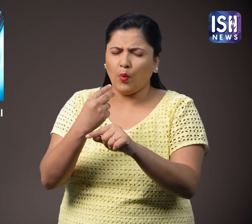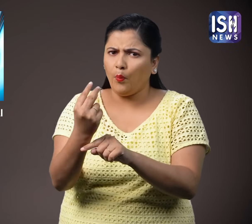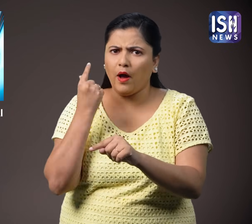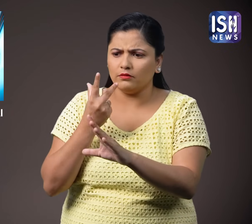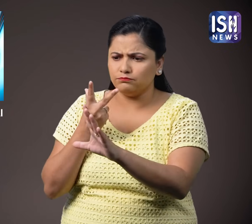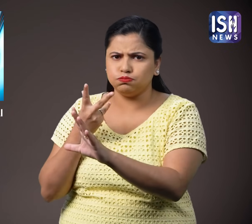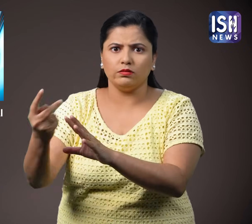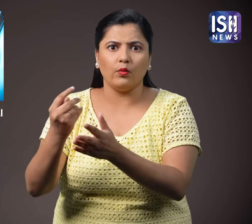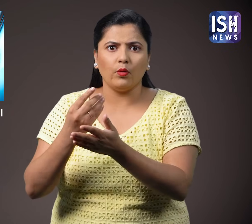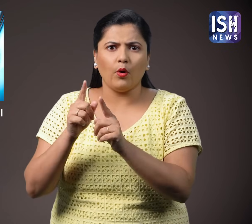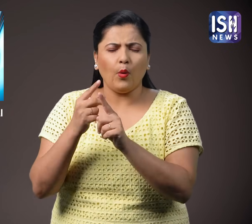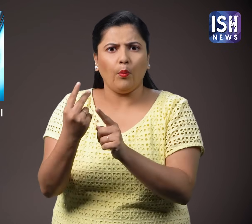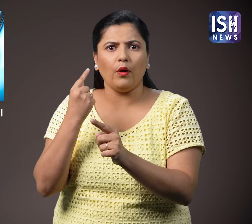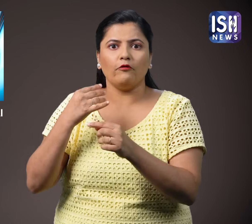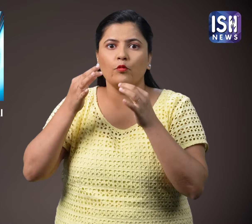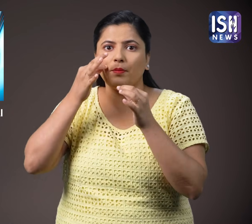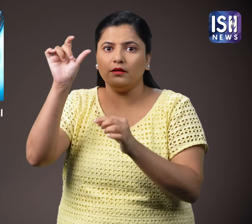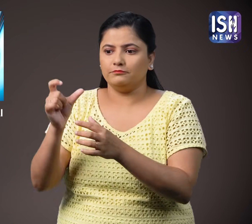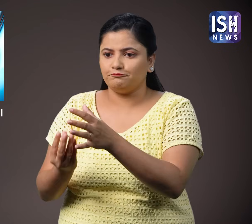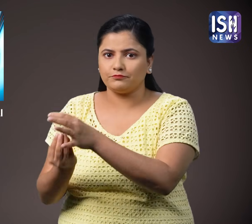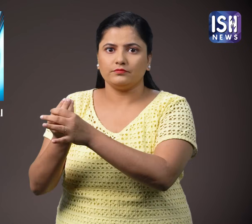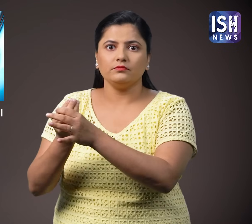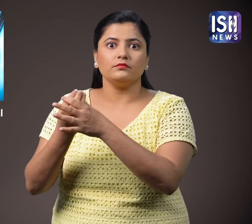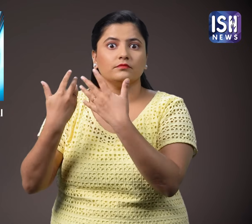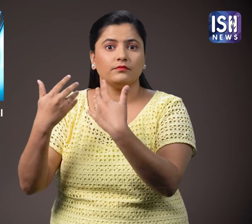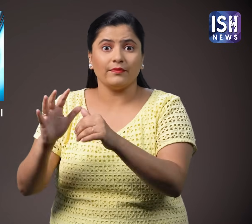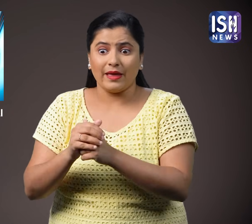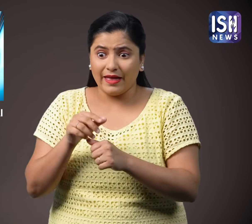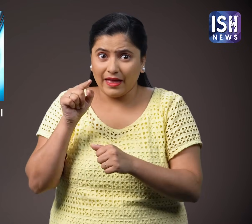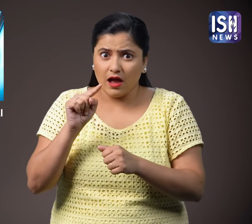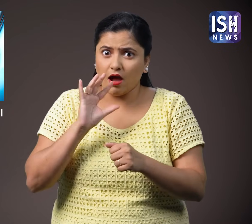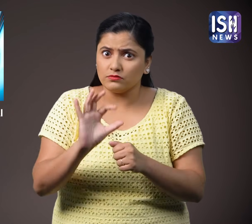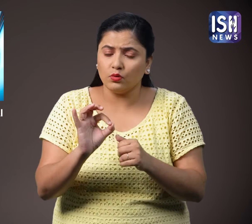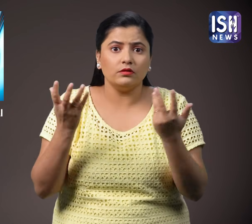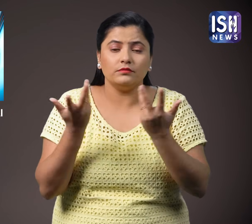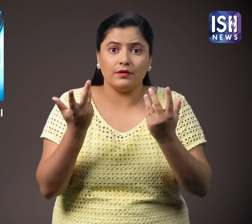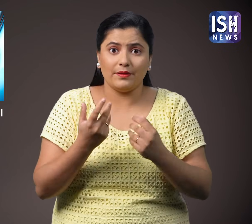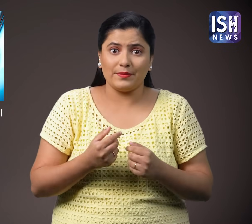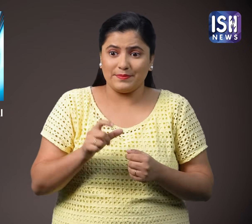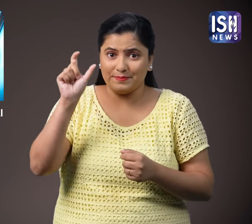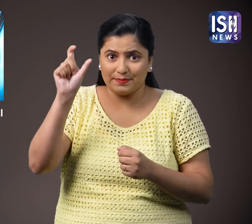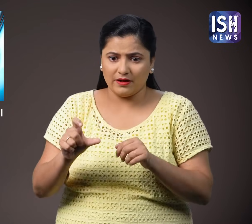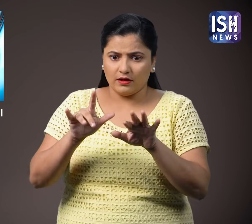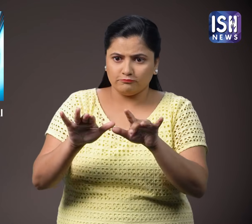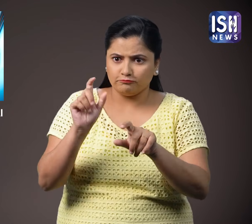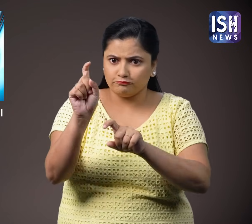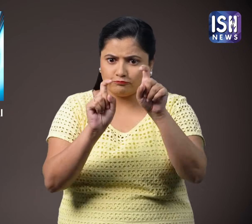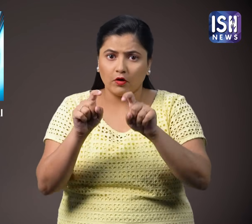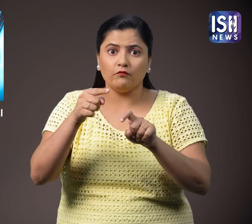This was done very quickly and was injected. This time, the procedure was done remotely from New York.